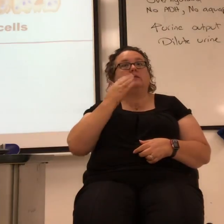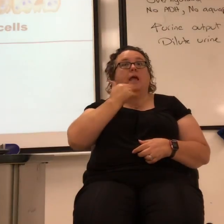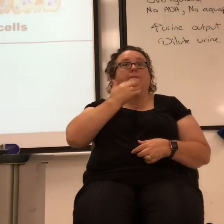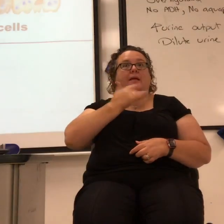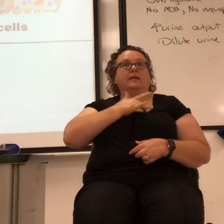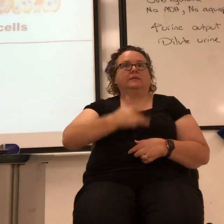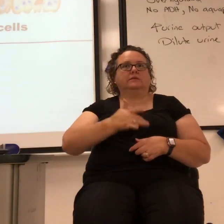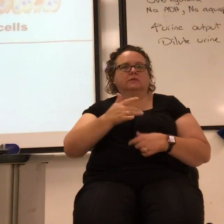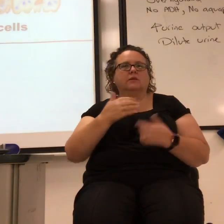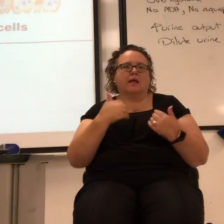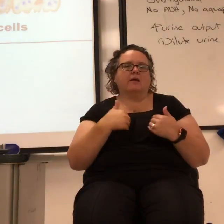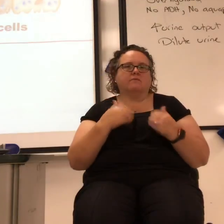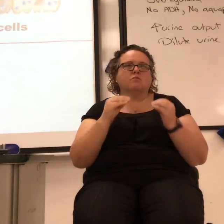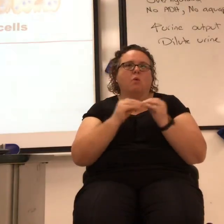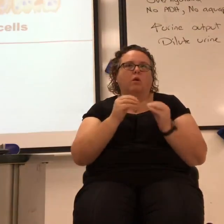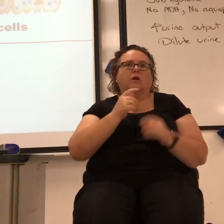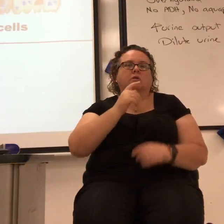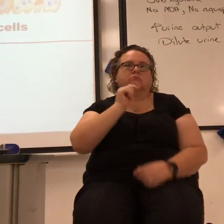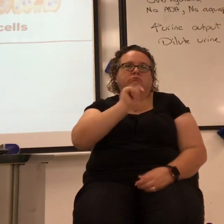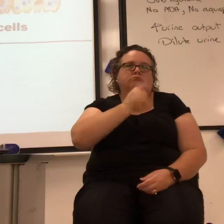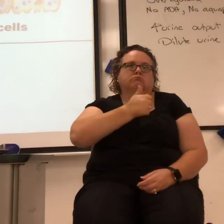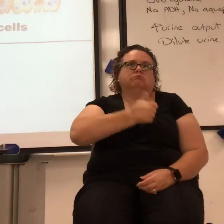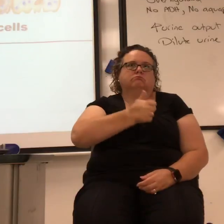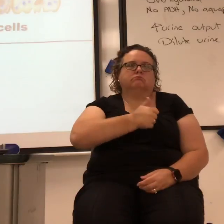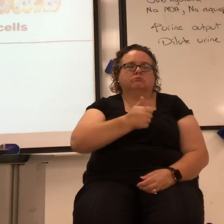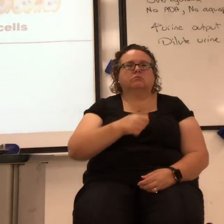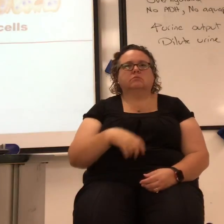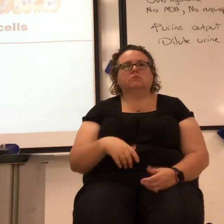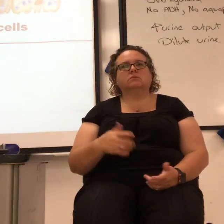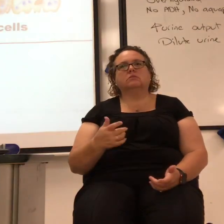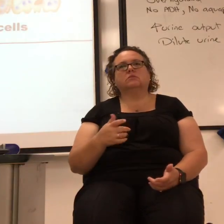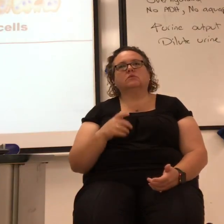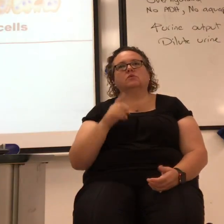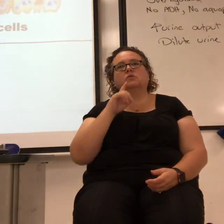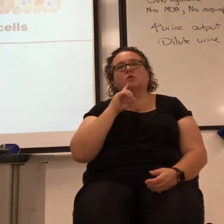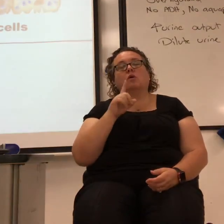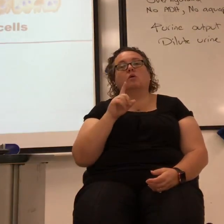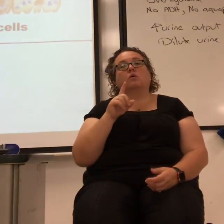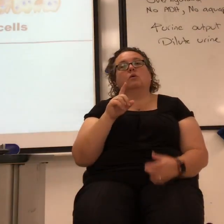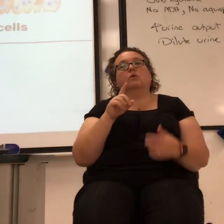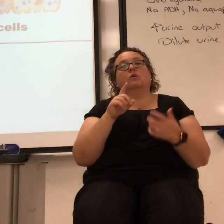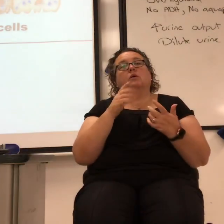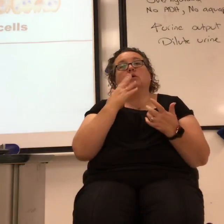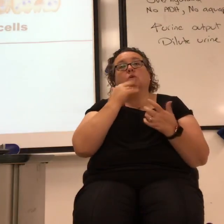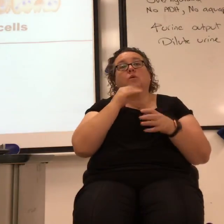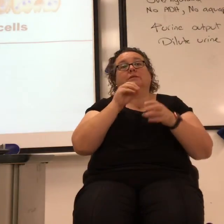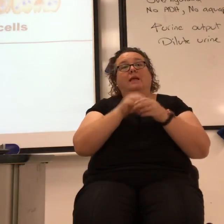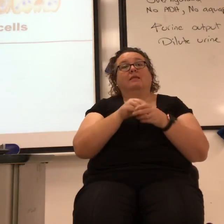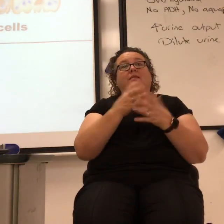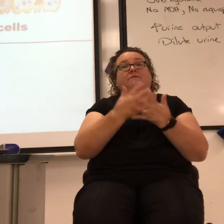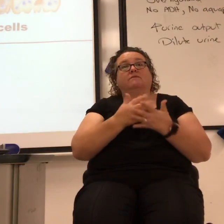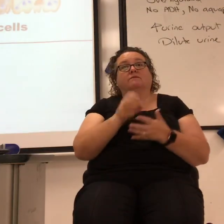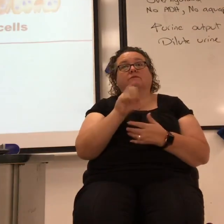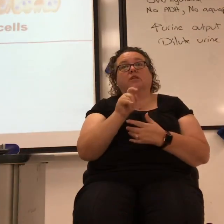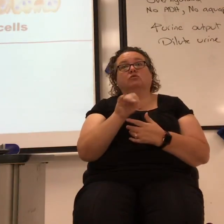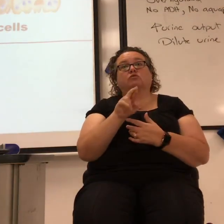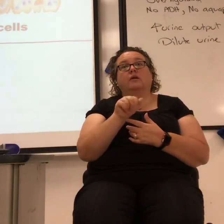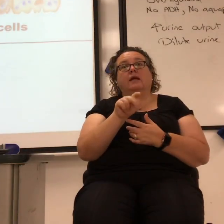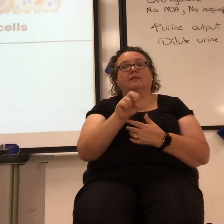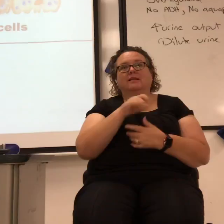Yeah. So think about that. Glucose in the filtrate is normally not there. That increases the